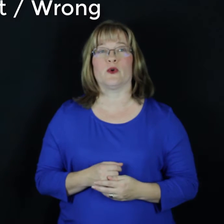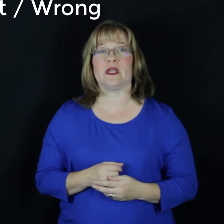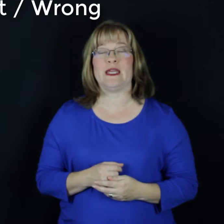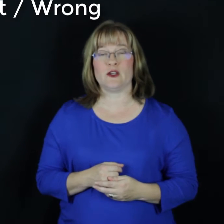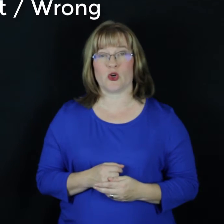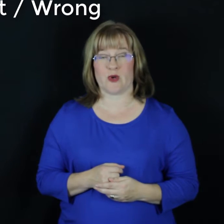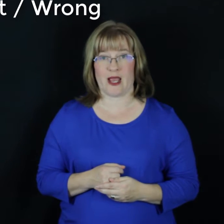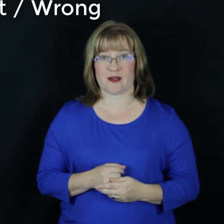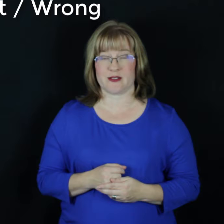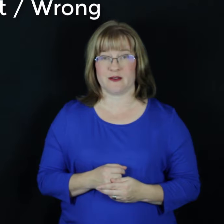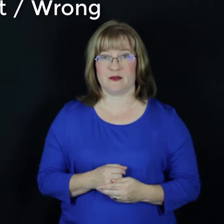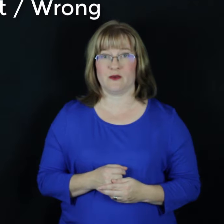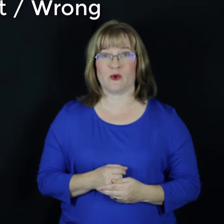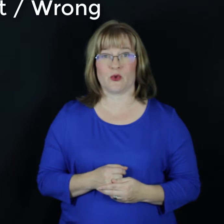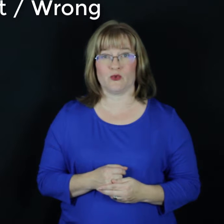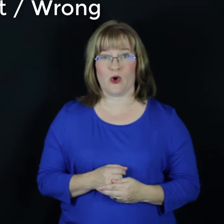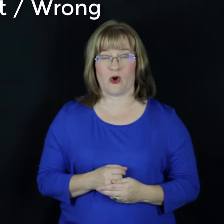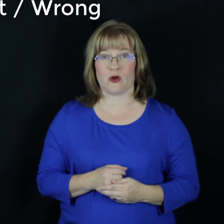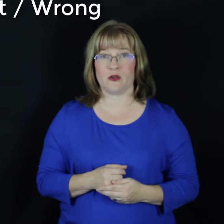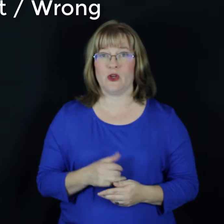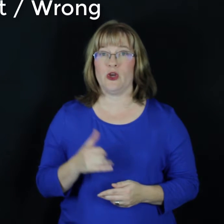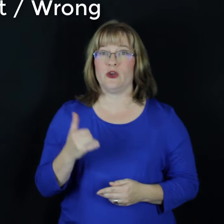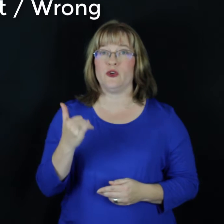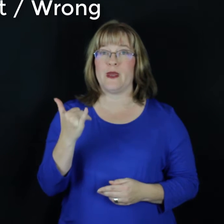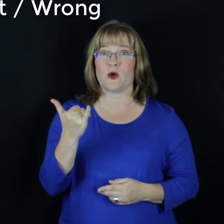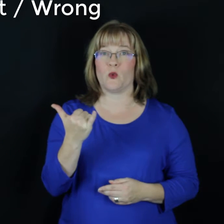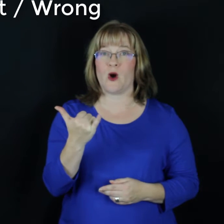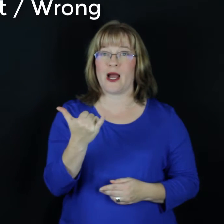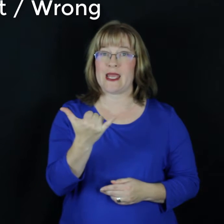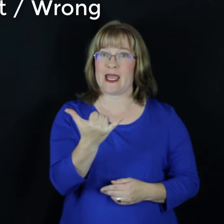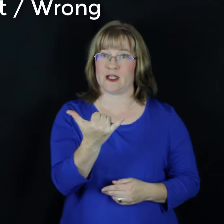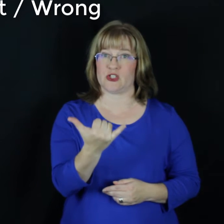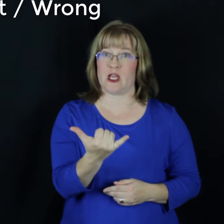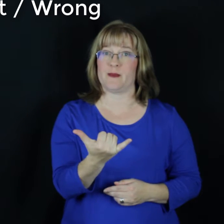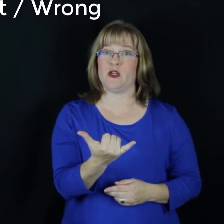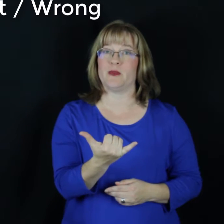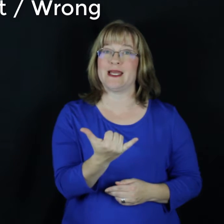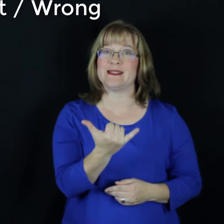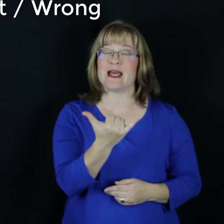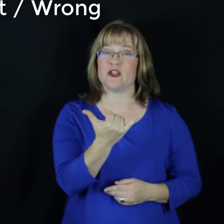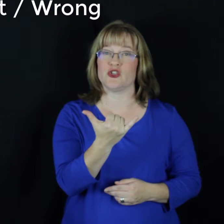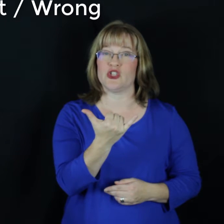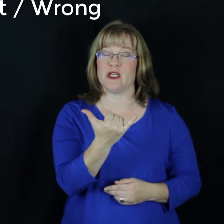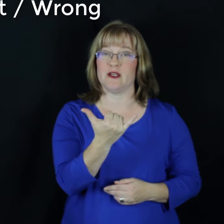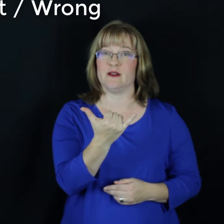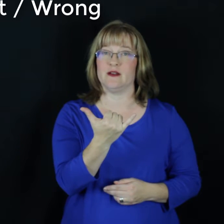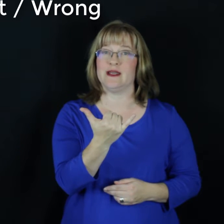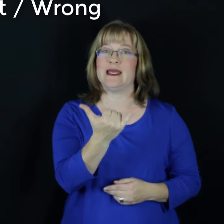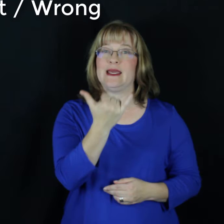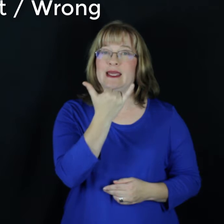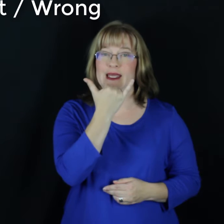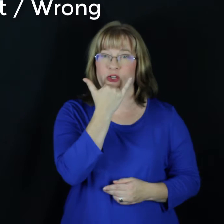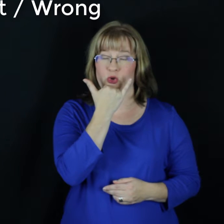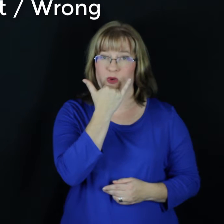For incorrect or wrong, you make a Y hand shape and you place it at your chin.